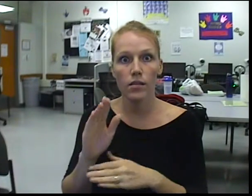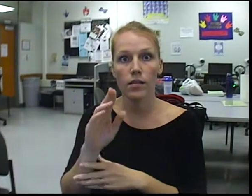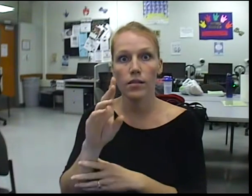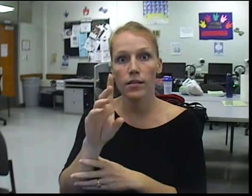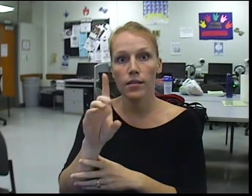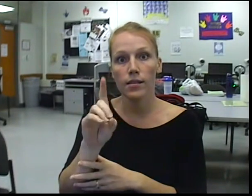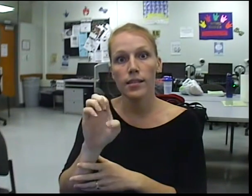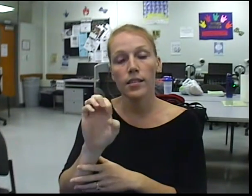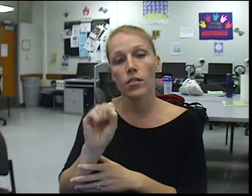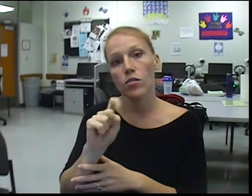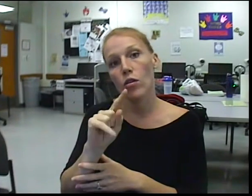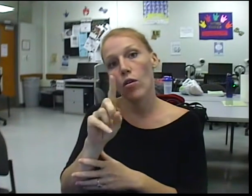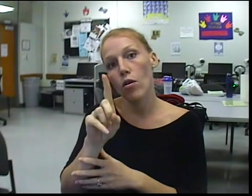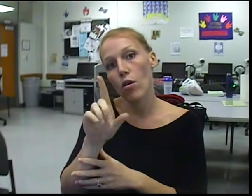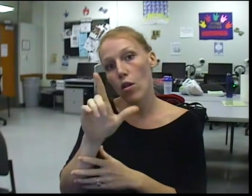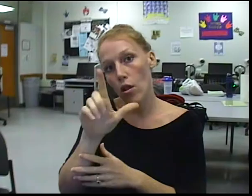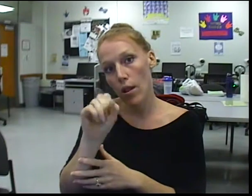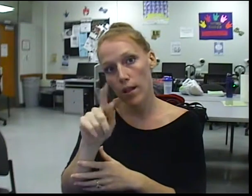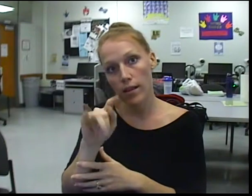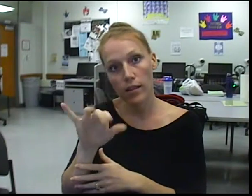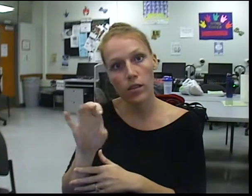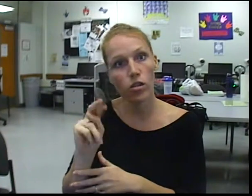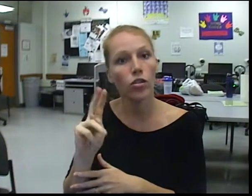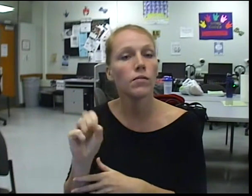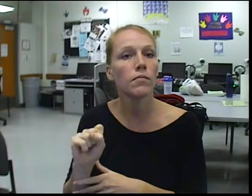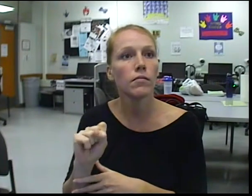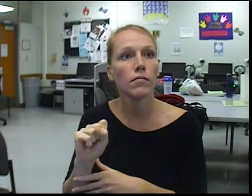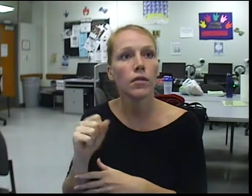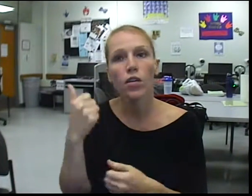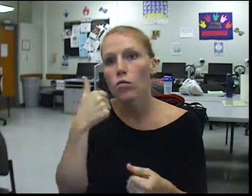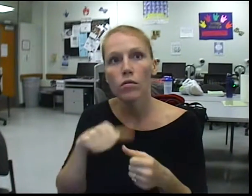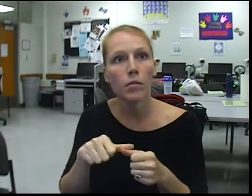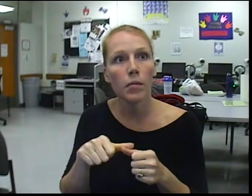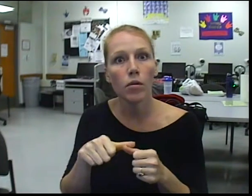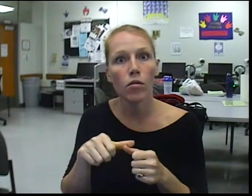far as evaporation goes? Somebody remember? Danny?